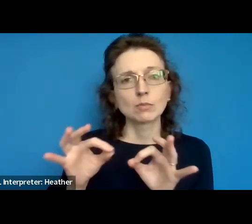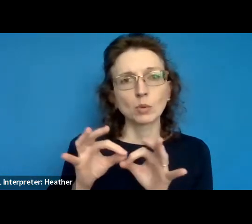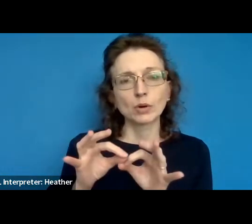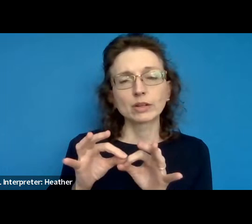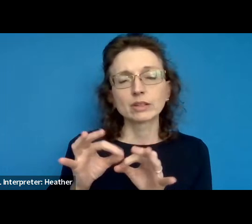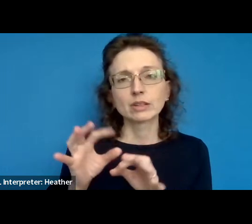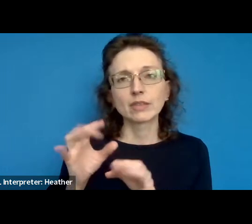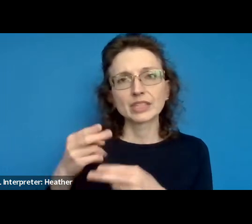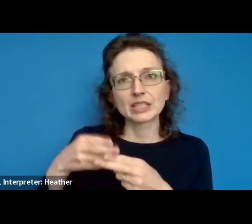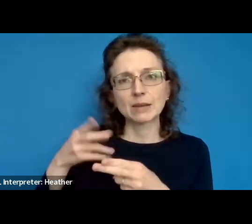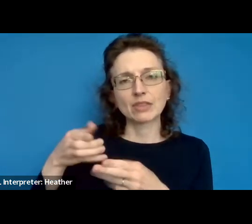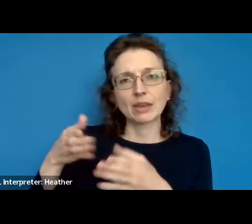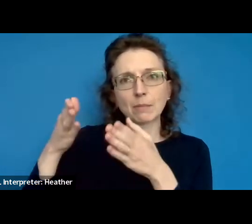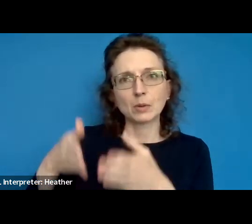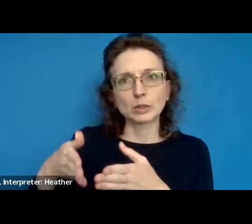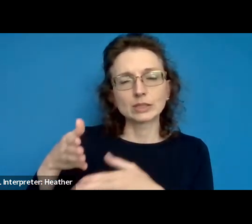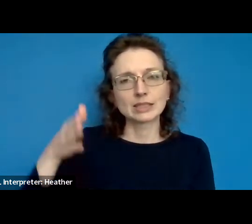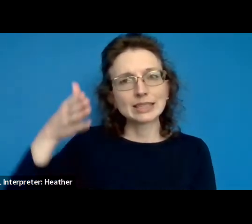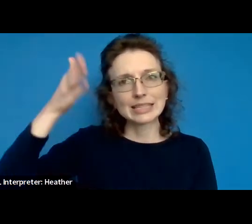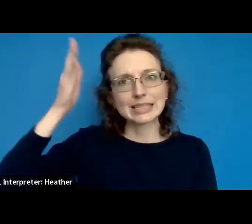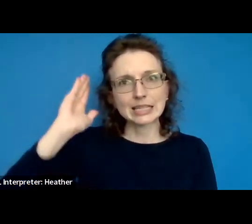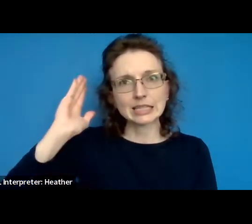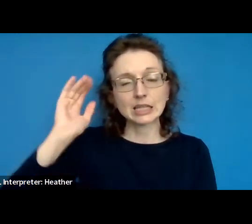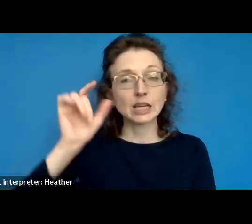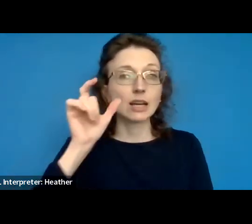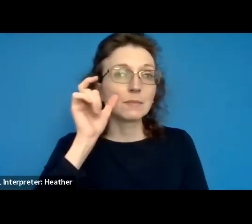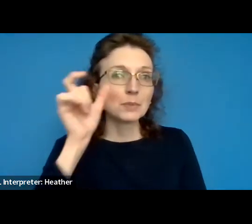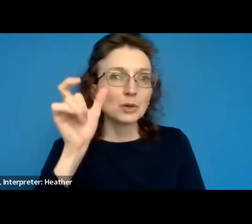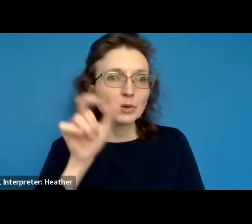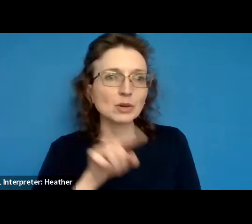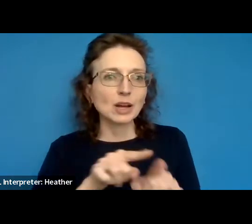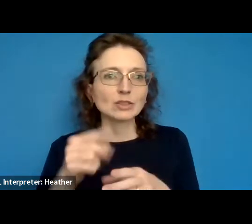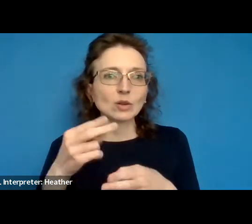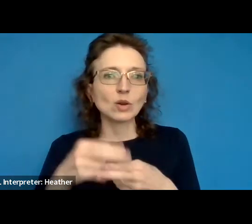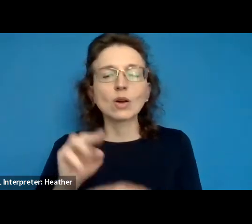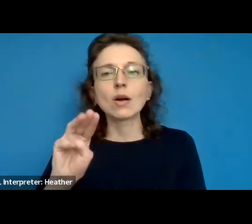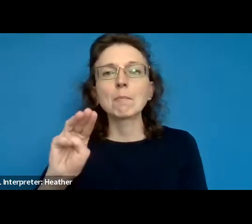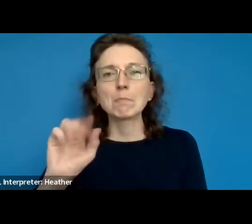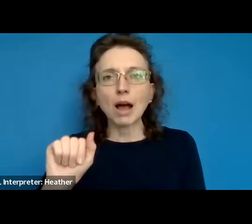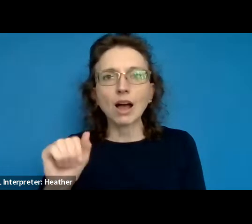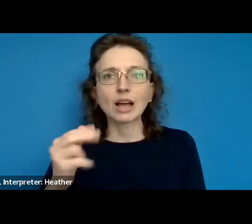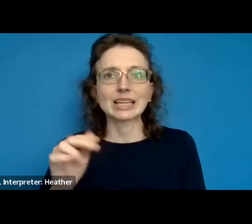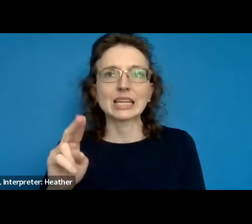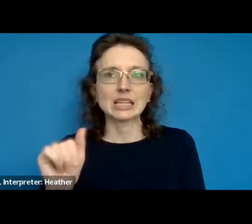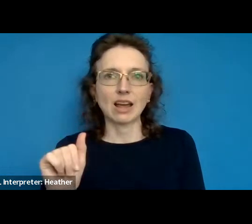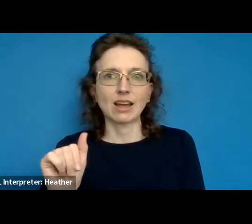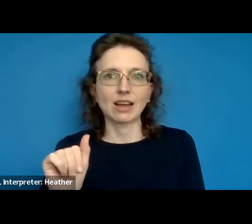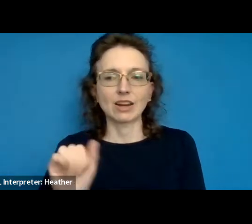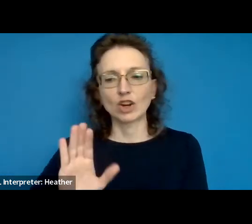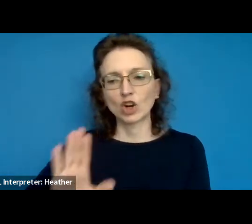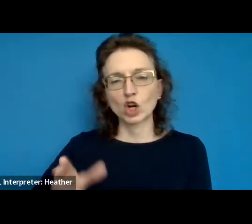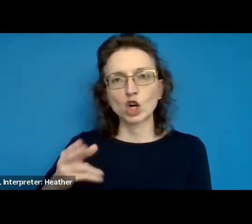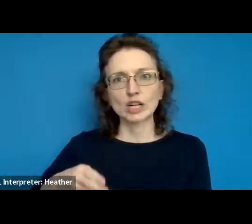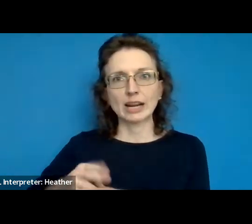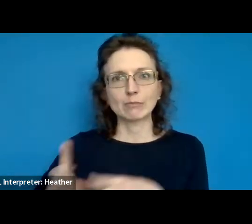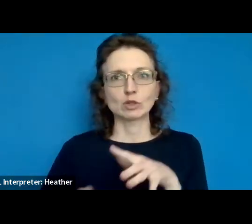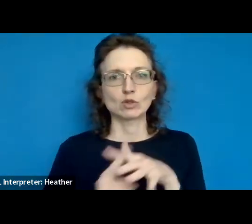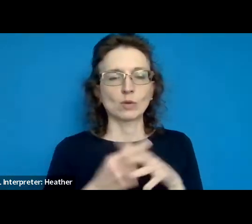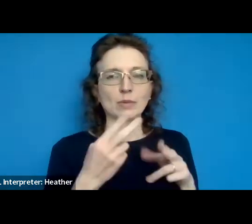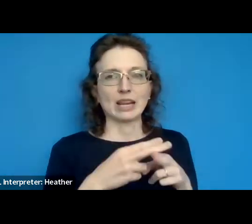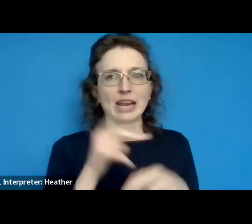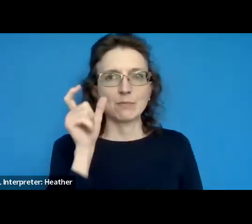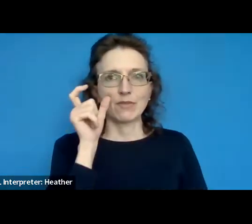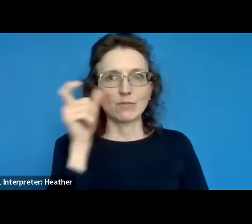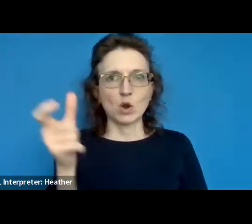of this individual, this deity. And then the moon is also called Mahina. So you can see that the name of the deity is also the name